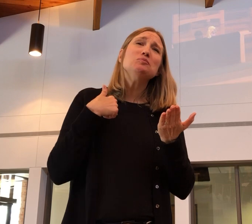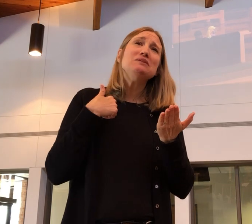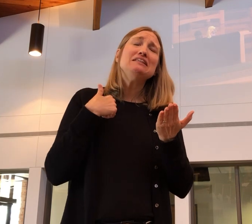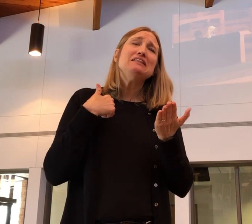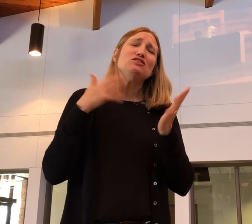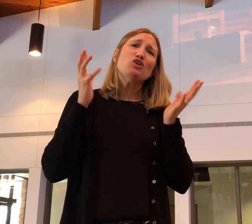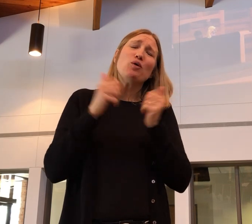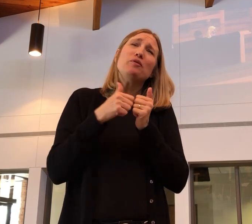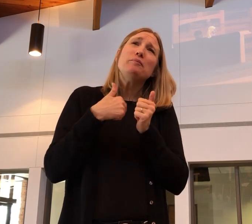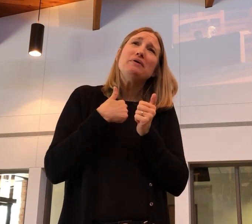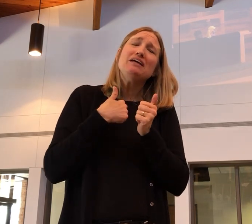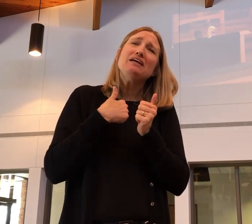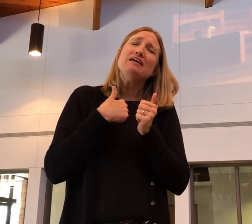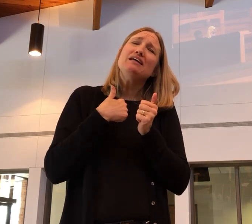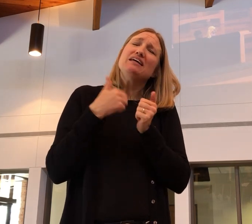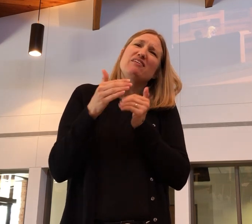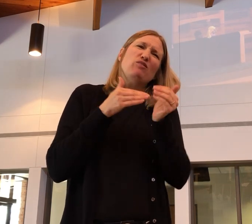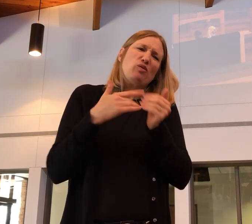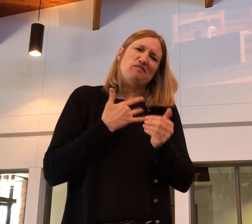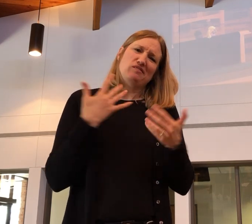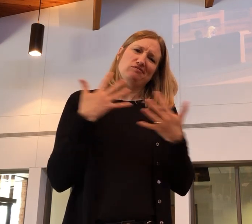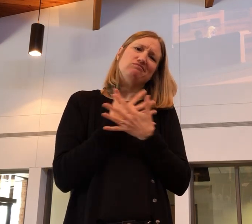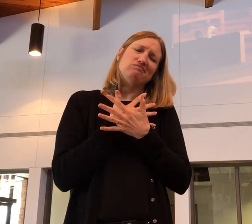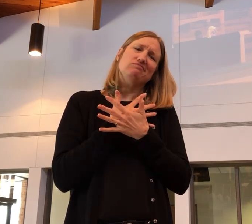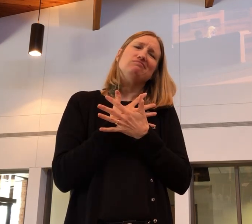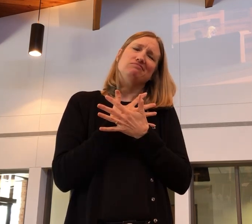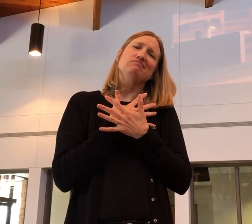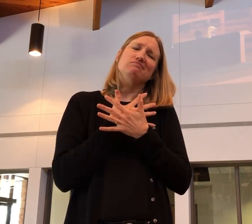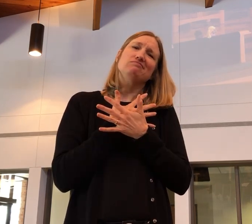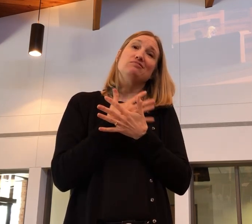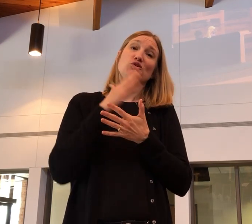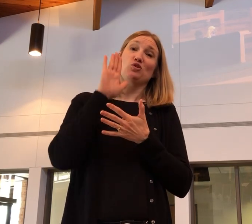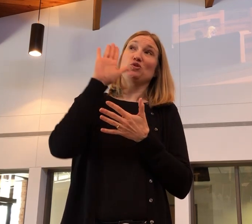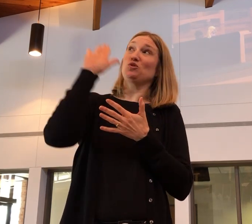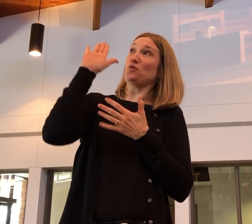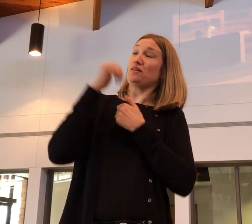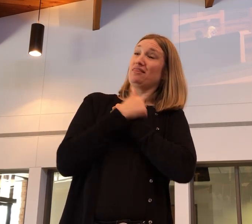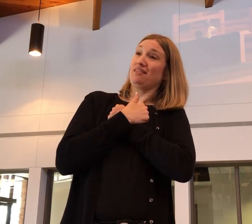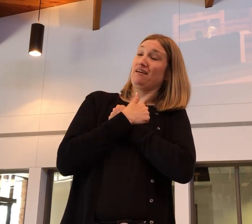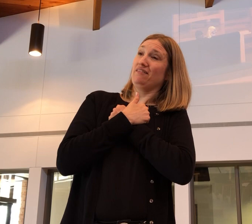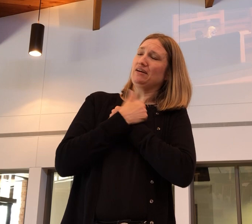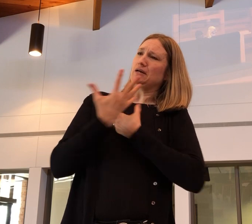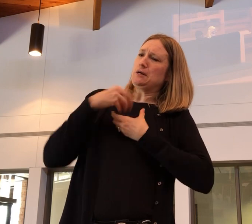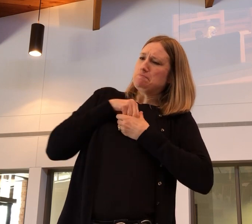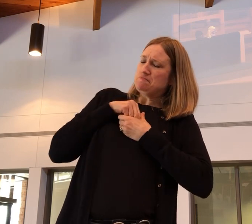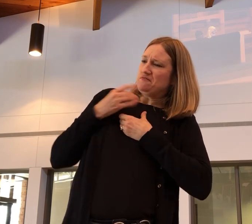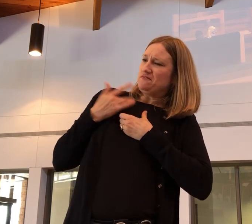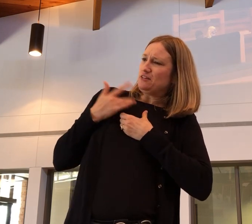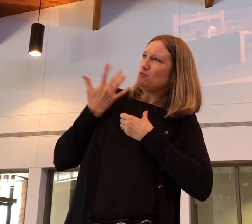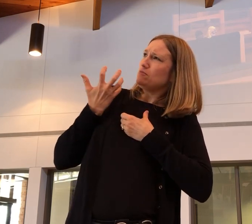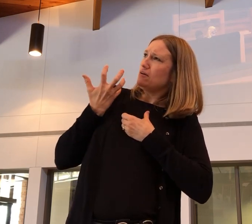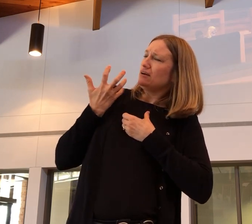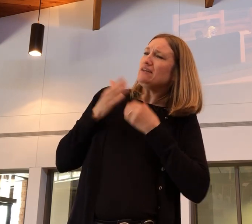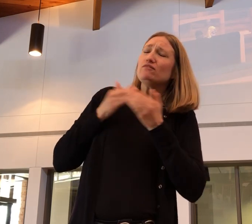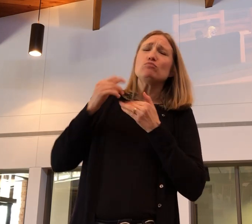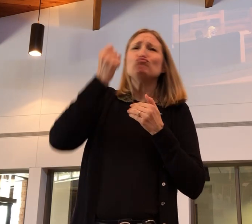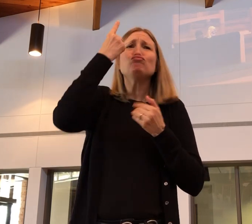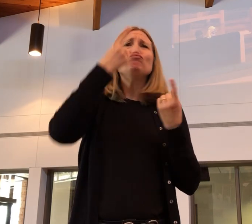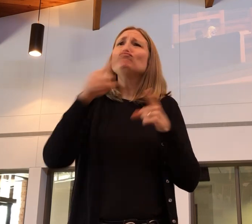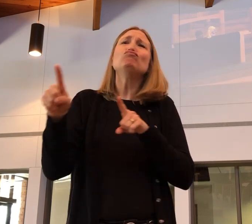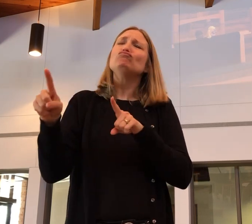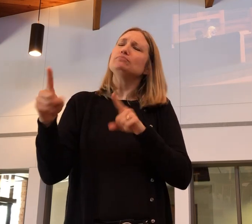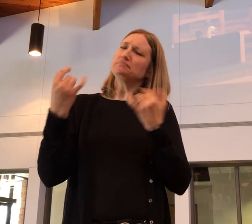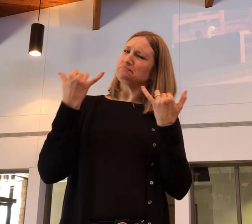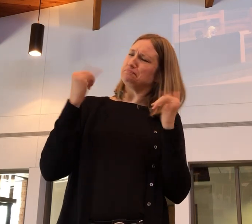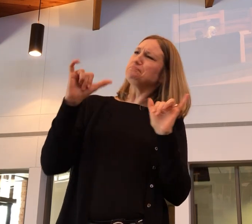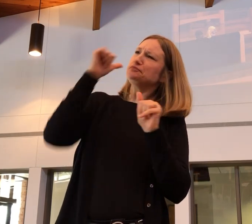what makes us afraid. Help us to feel your love, so even when we don't understand, we can